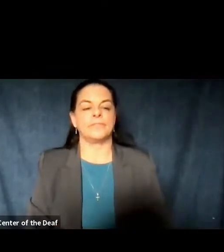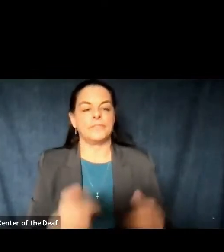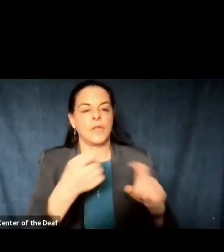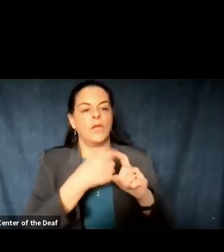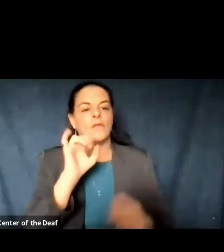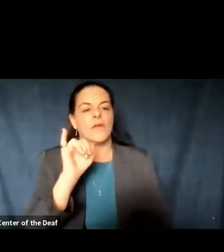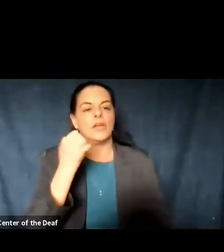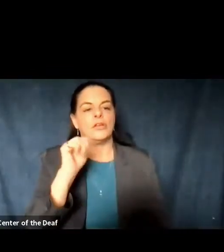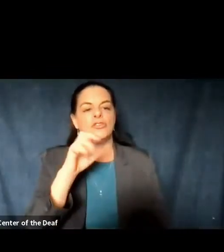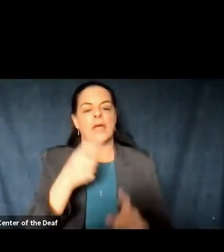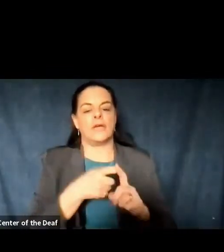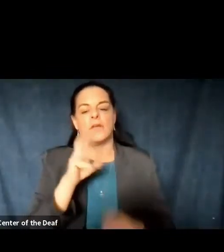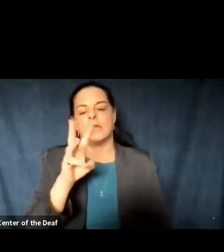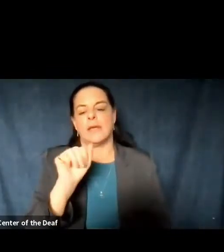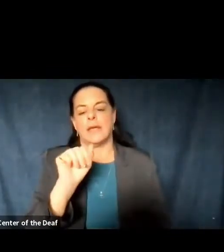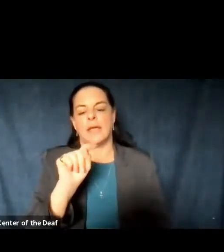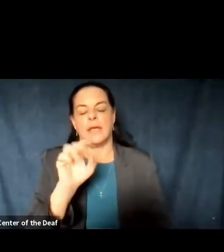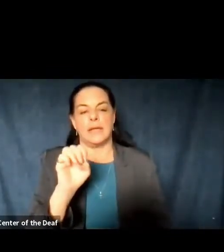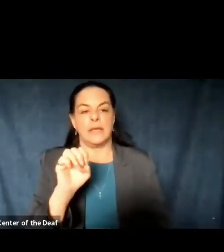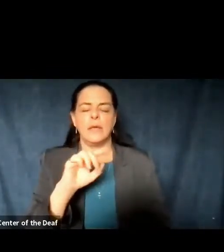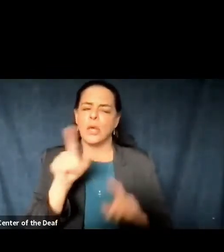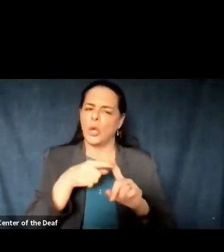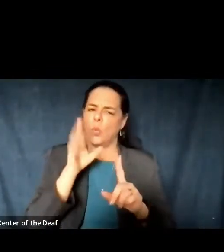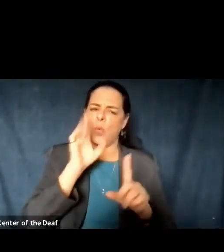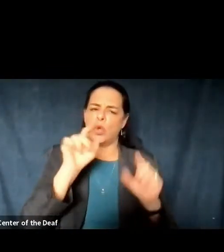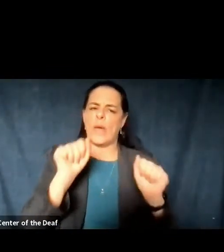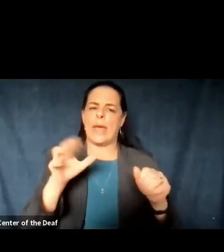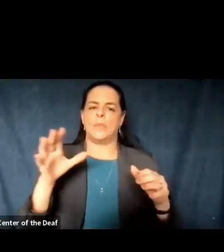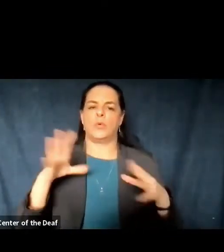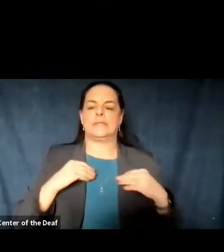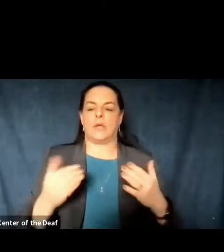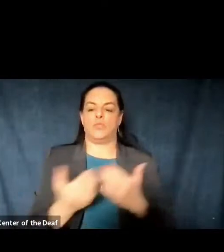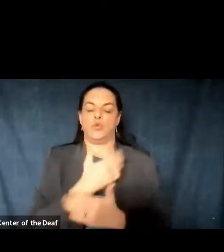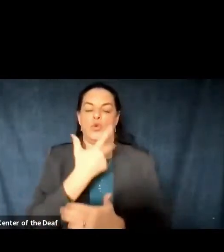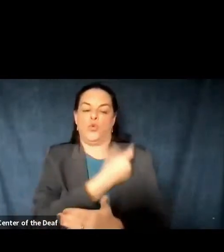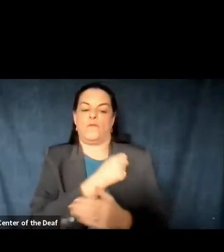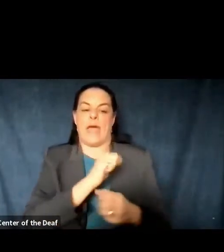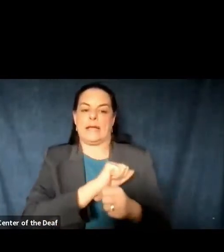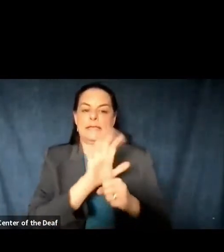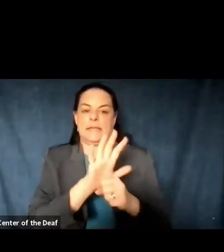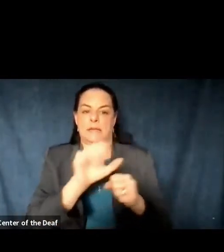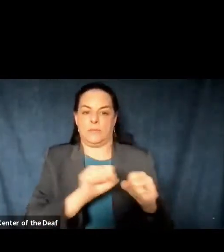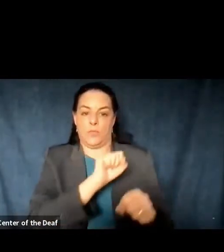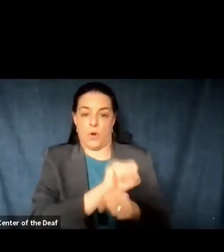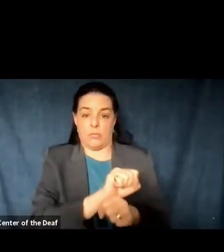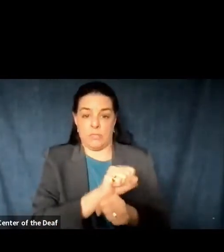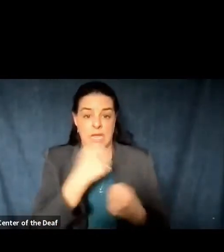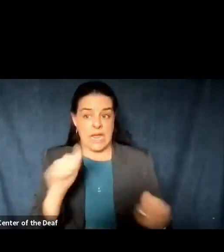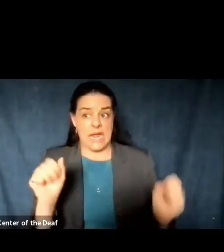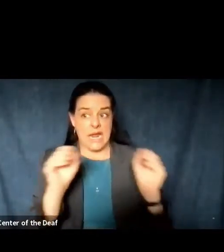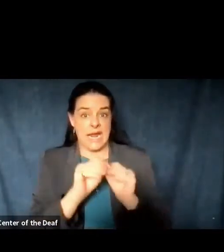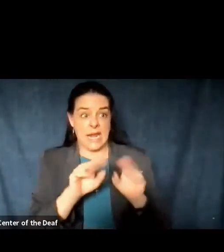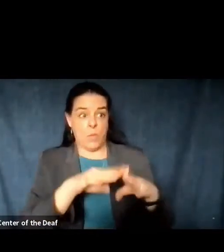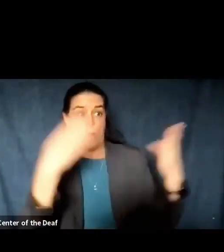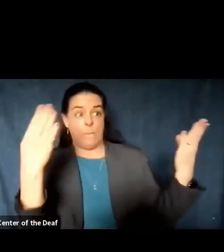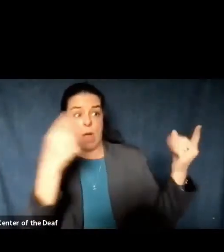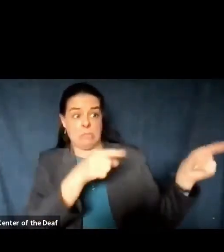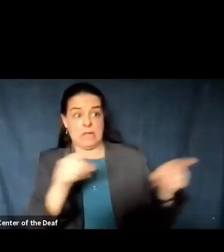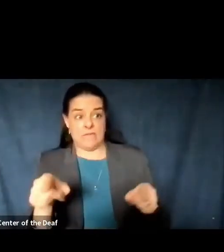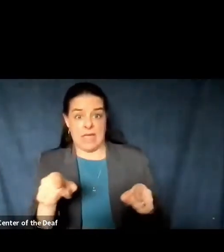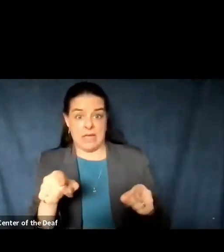From Jeff with WATE, when will you be able to accept new vaccine appointments? Will any more public events take